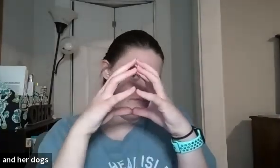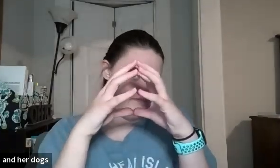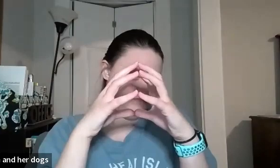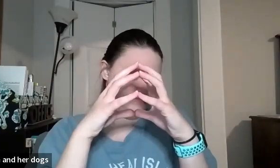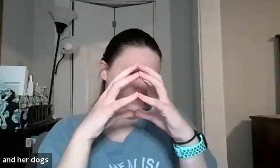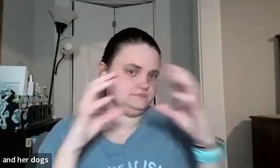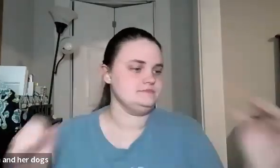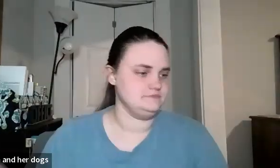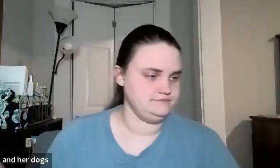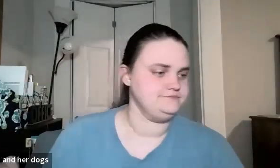The